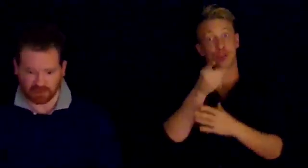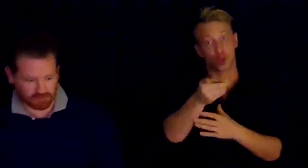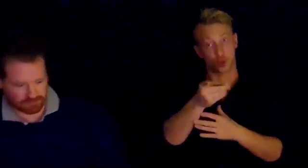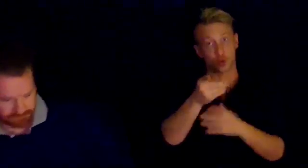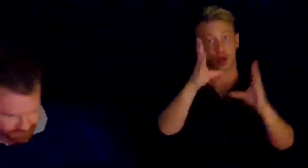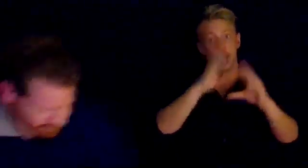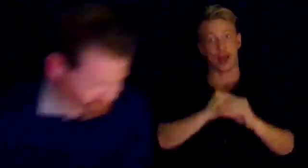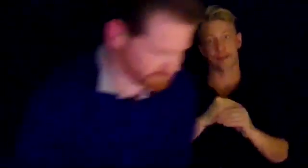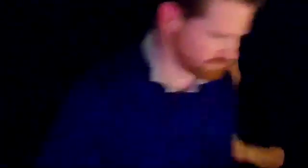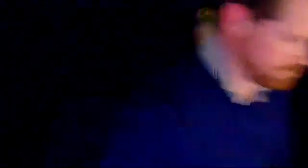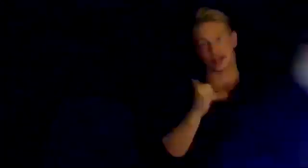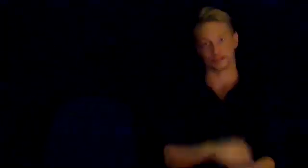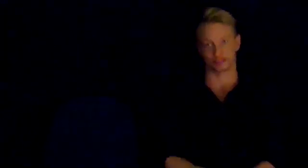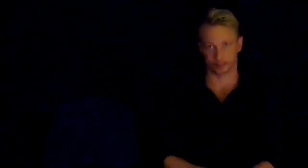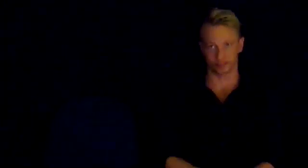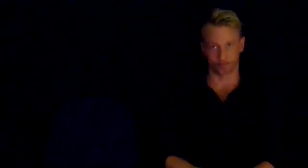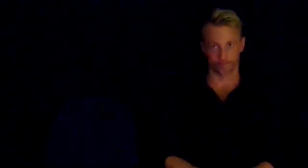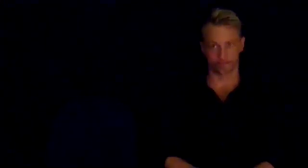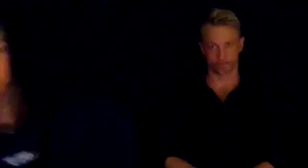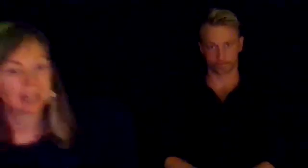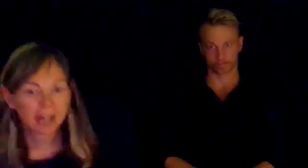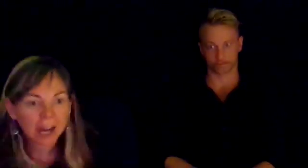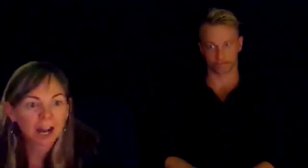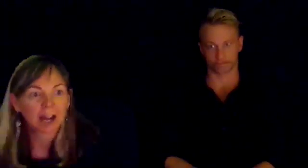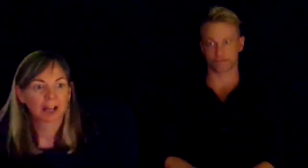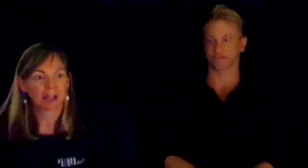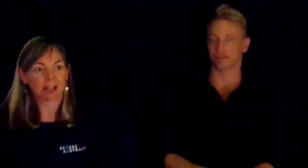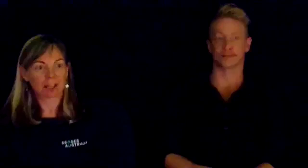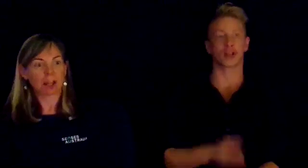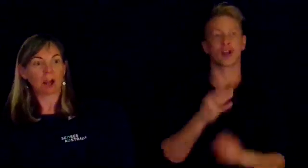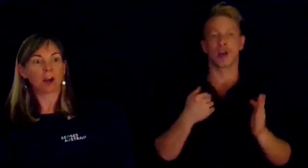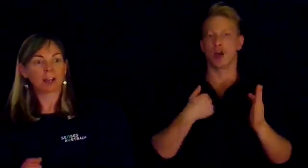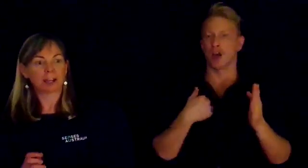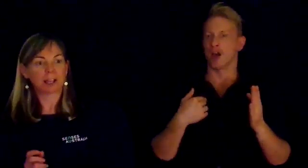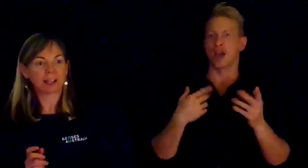Okay, thank you. Thanks, Justin. I have another question for Justin.